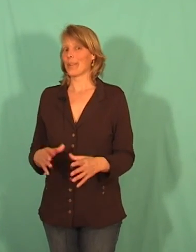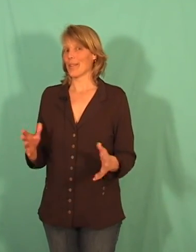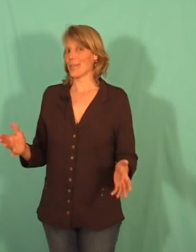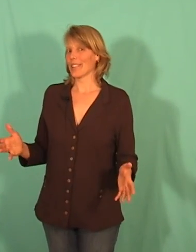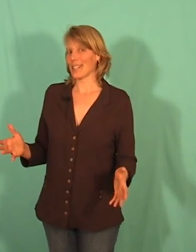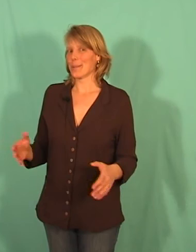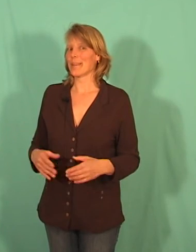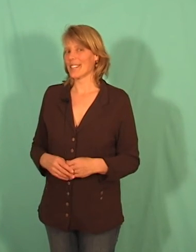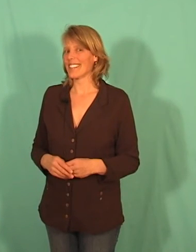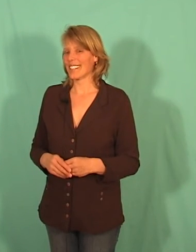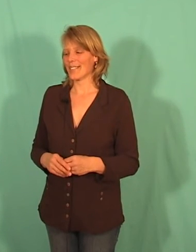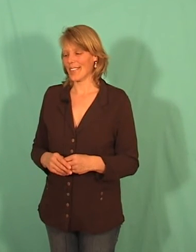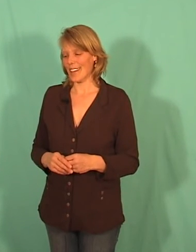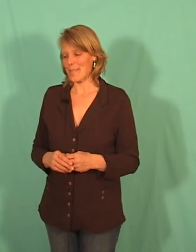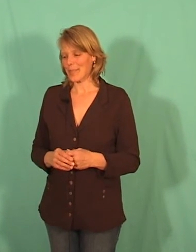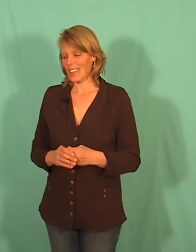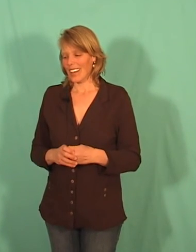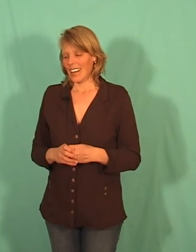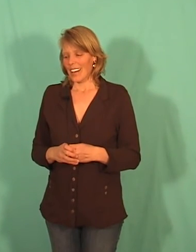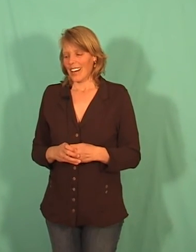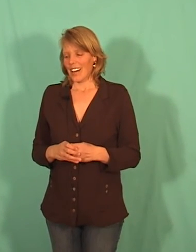thrilling experience it is for them.